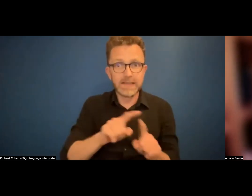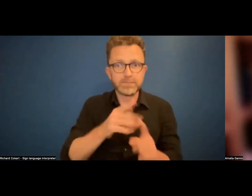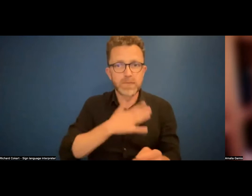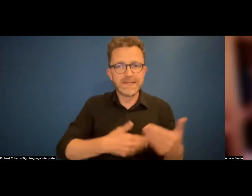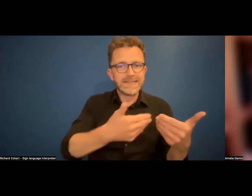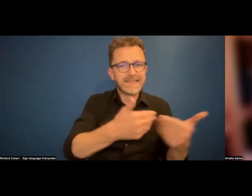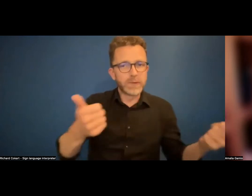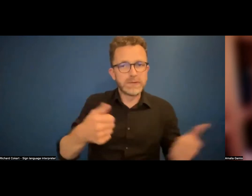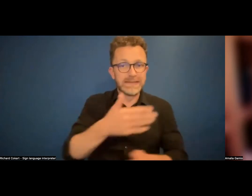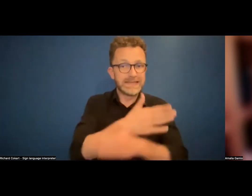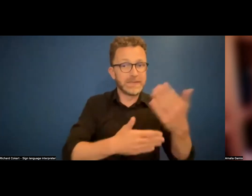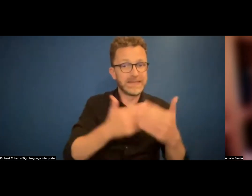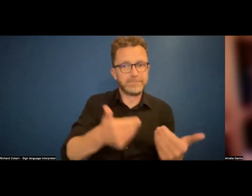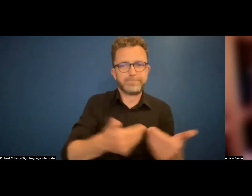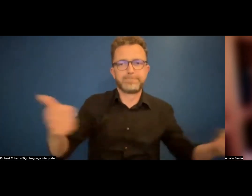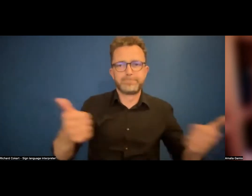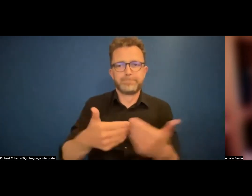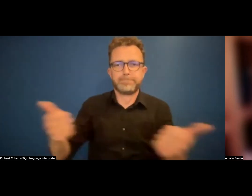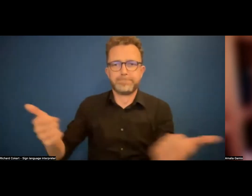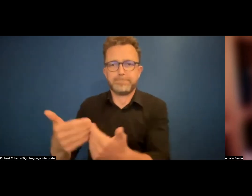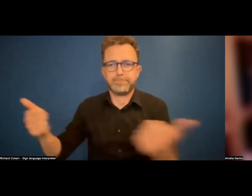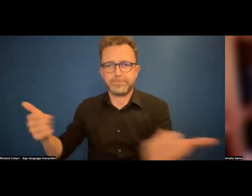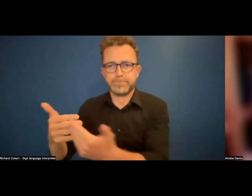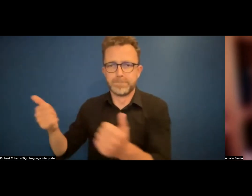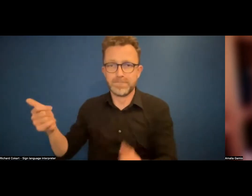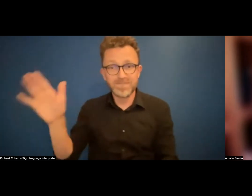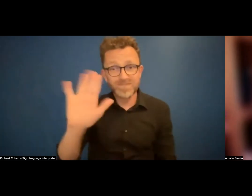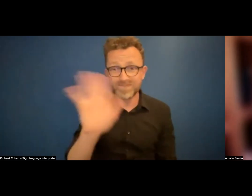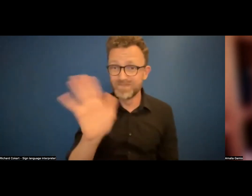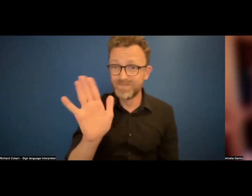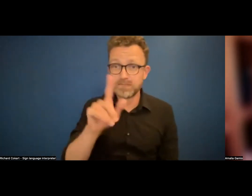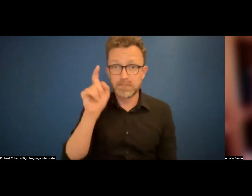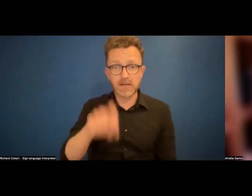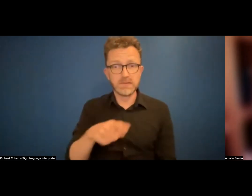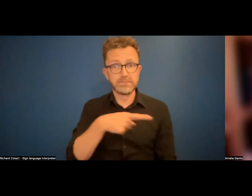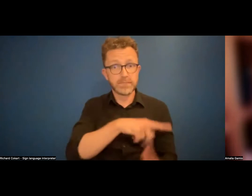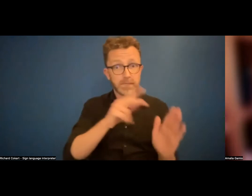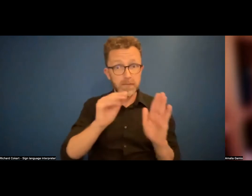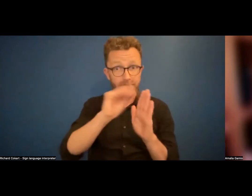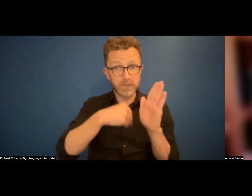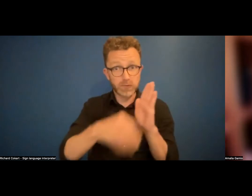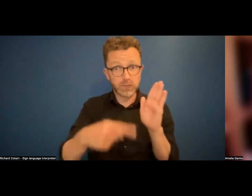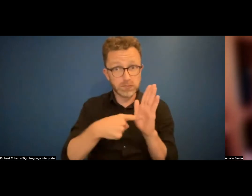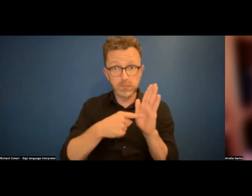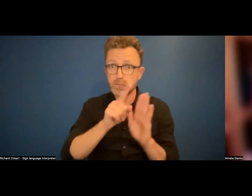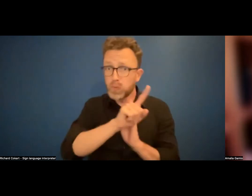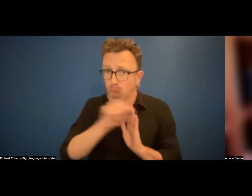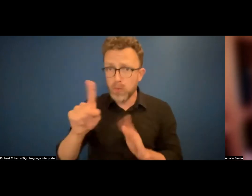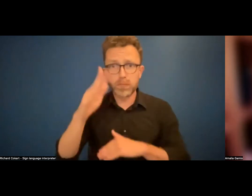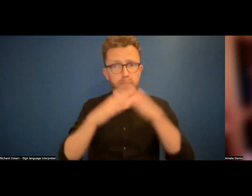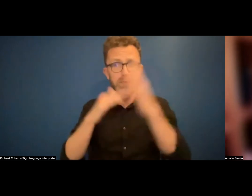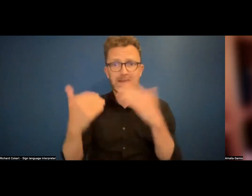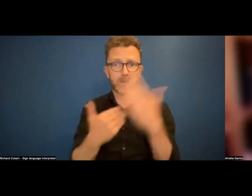of Article 4, 19, and its General Comment 5, emphasizing the